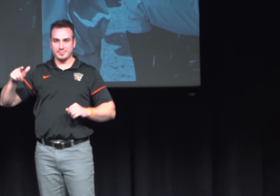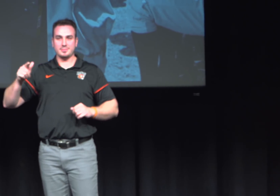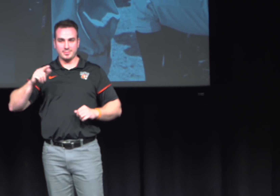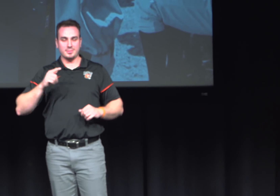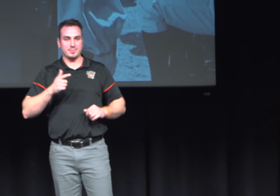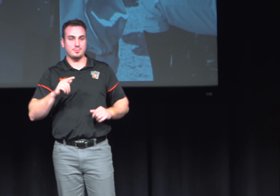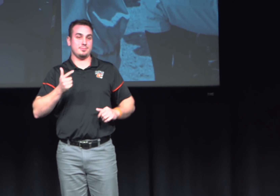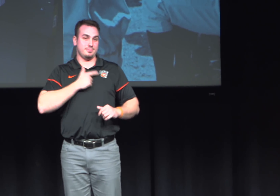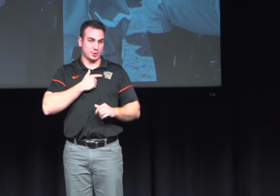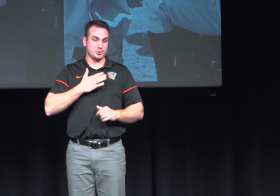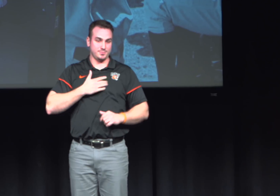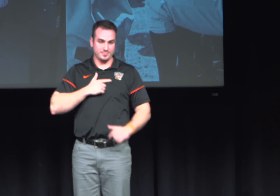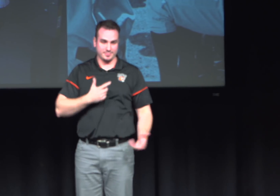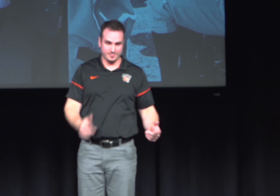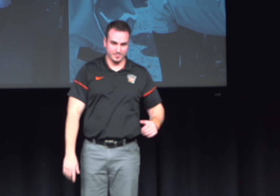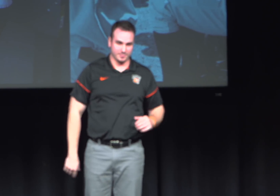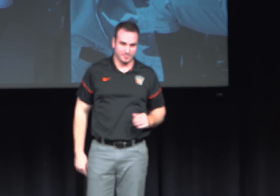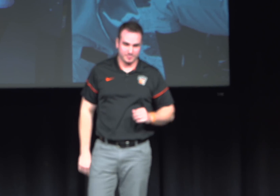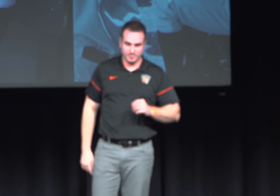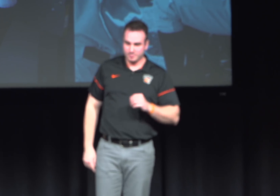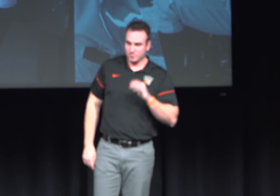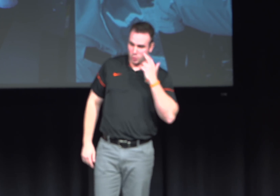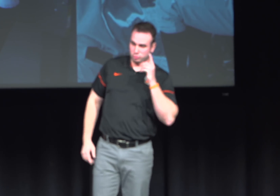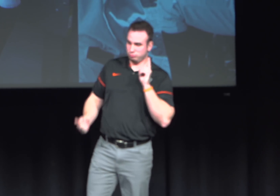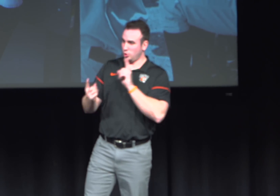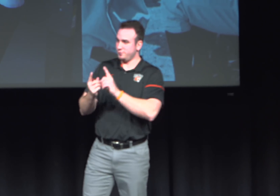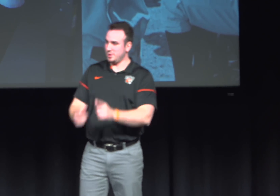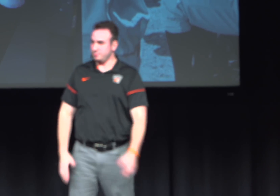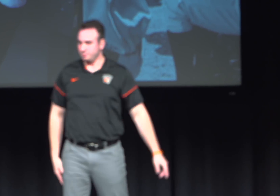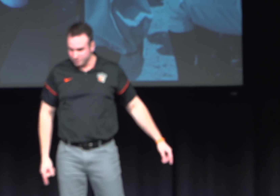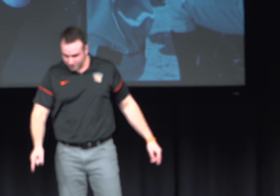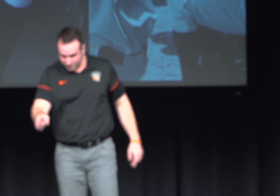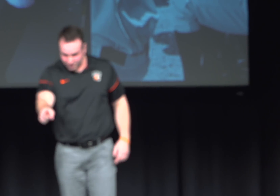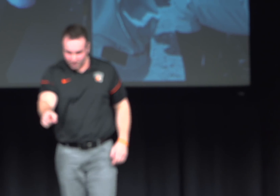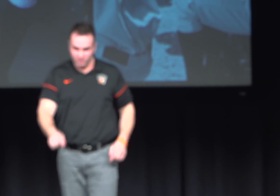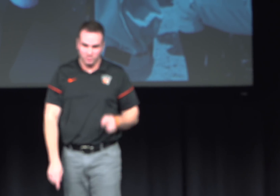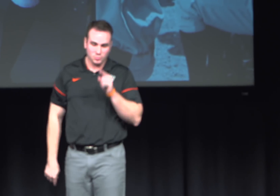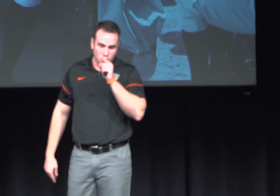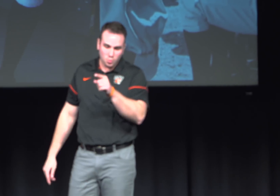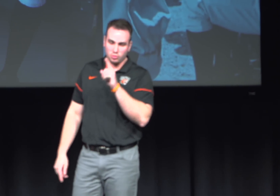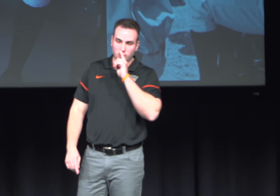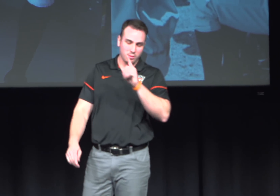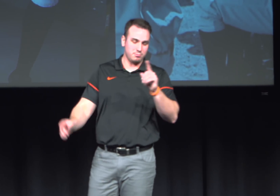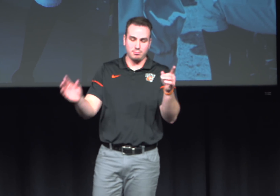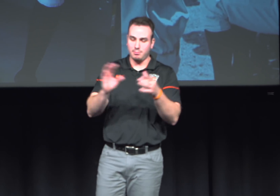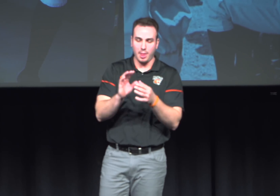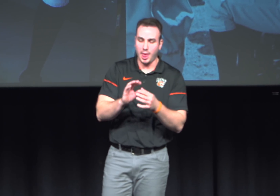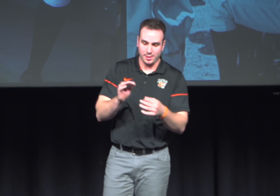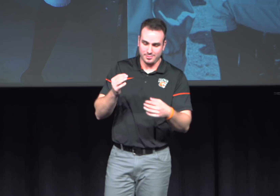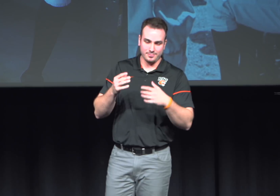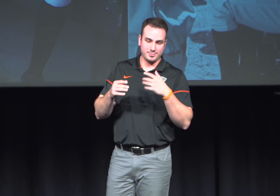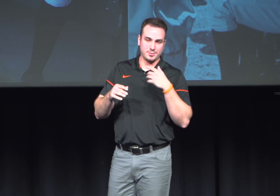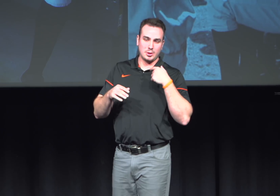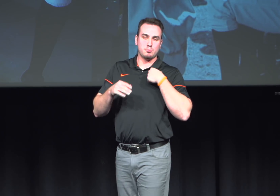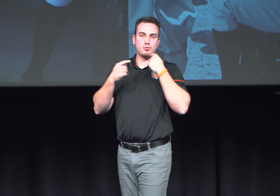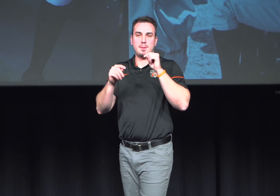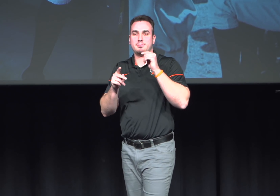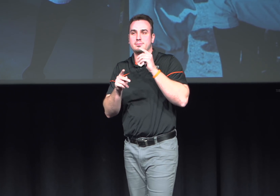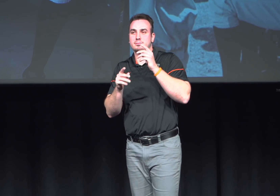So I went through the entire team, and then finally it was my turn. So coach got in my face, and he said, you this and you that. I'm going to spare and